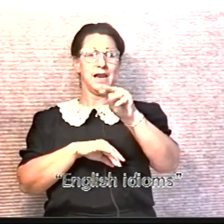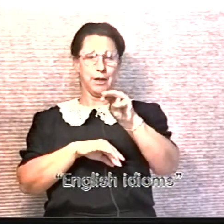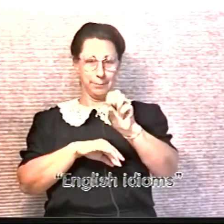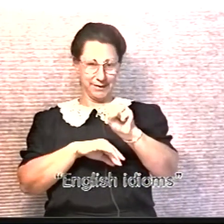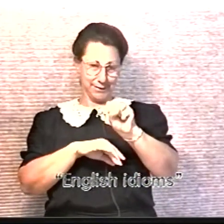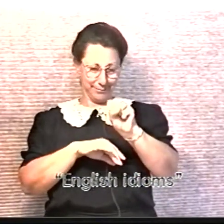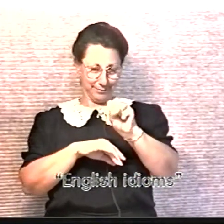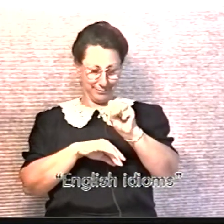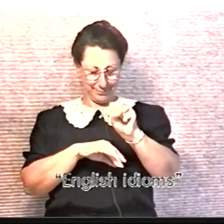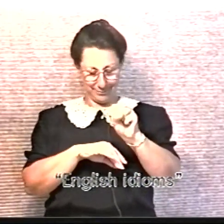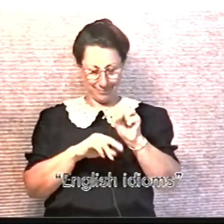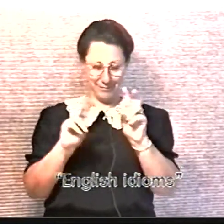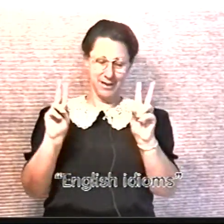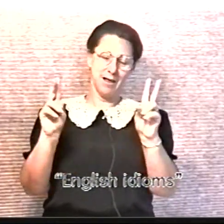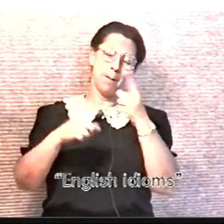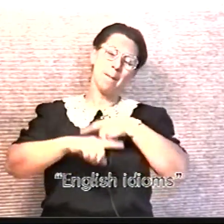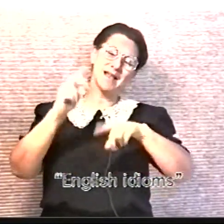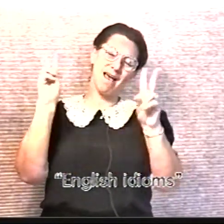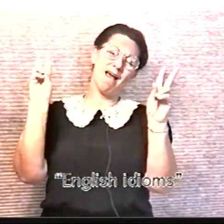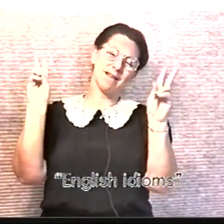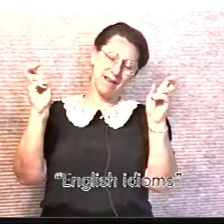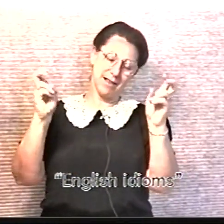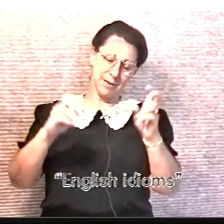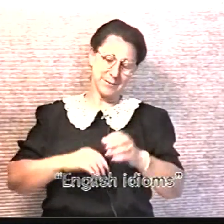idioms. My sign, idioms.